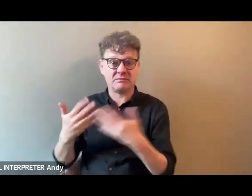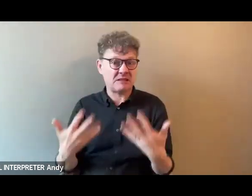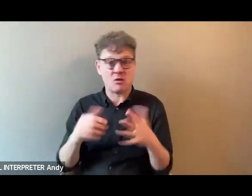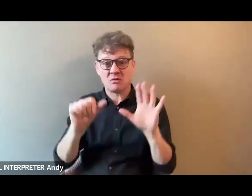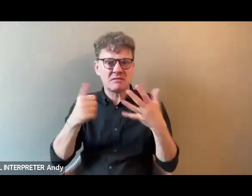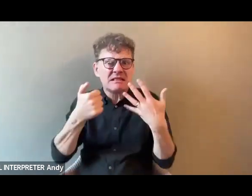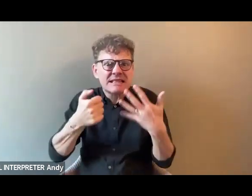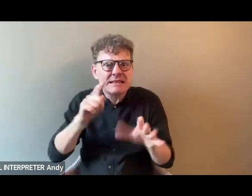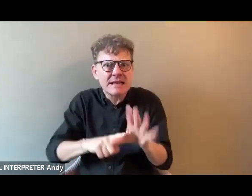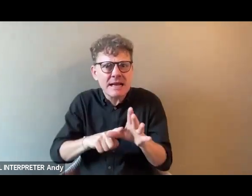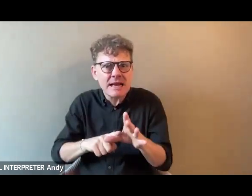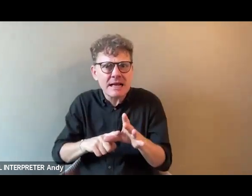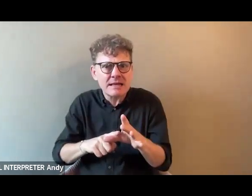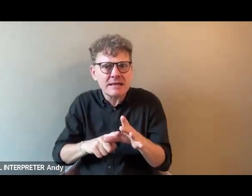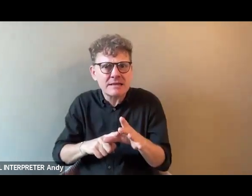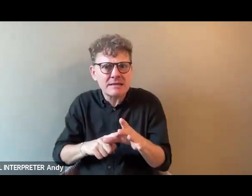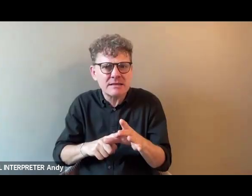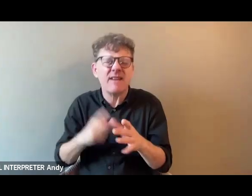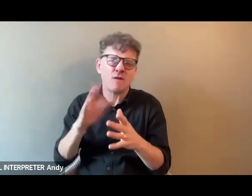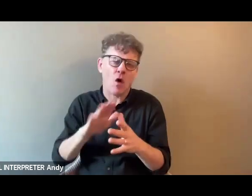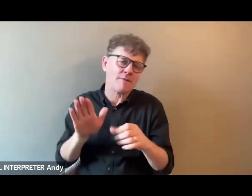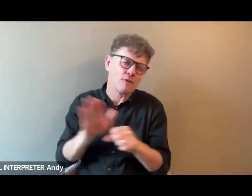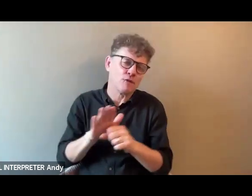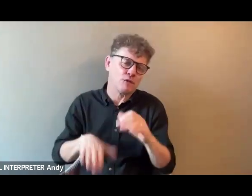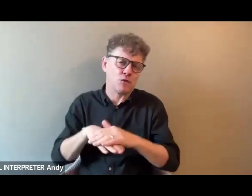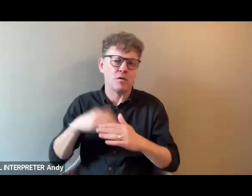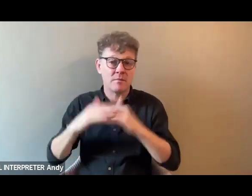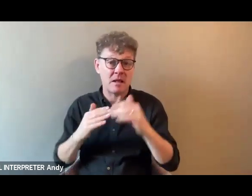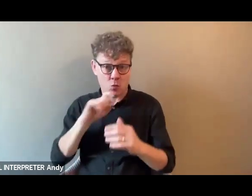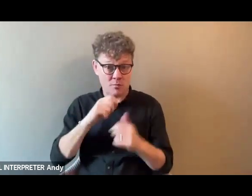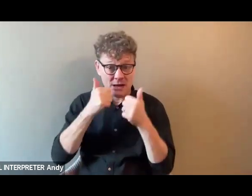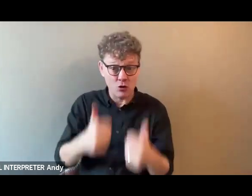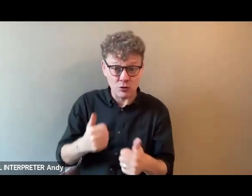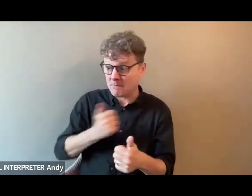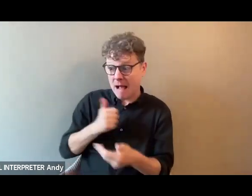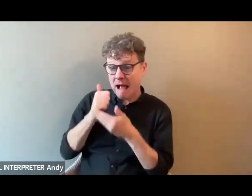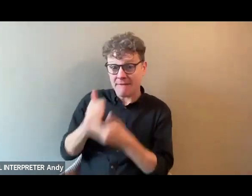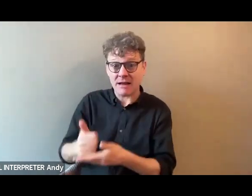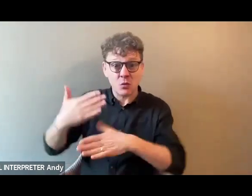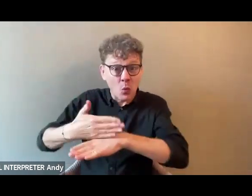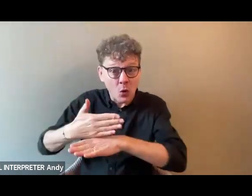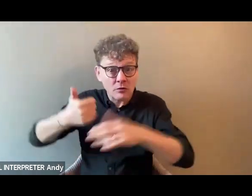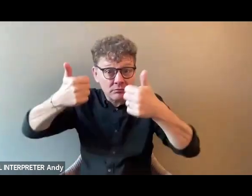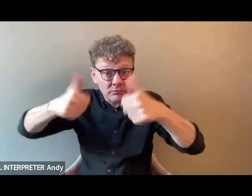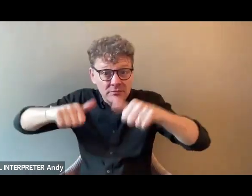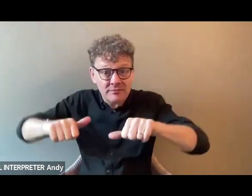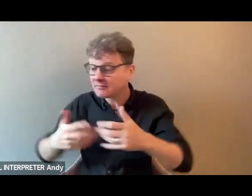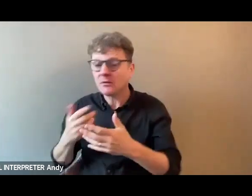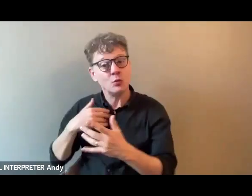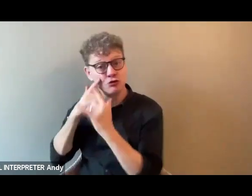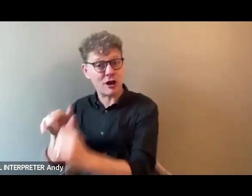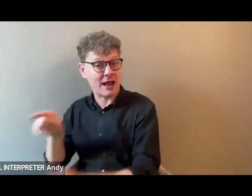6 years since they've been built fully. Wouldn't it be good to know whether or not my advice worked? So we went and checked that as